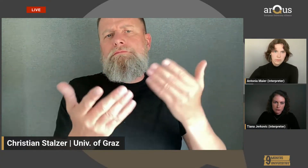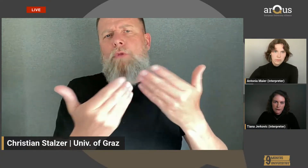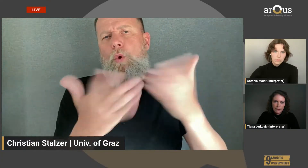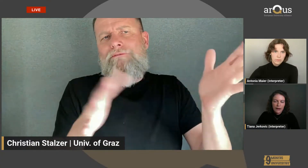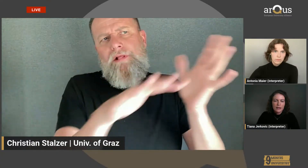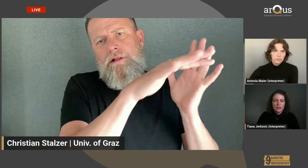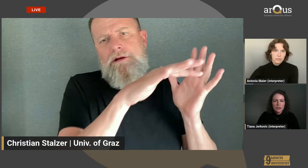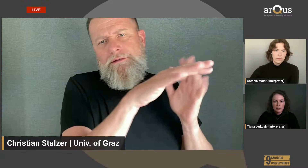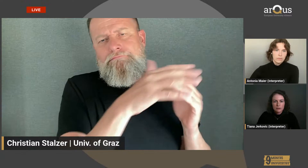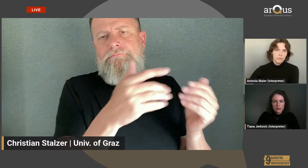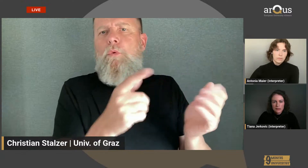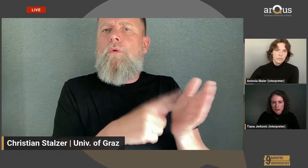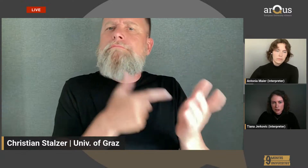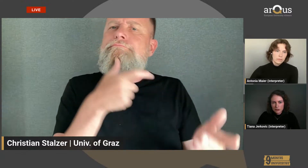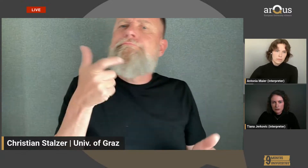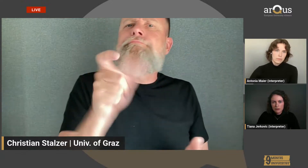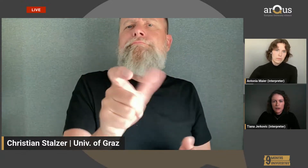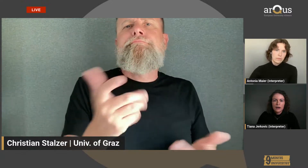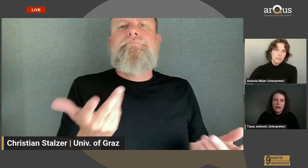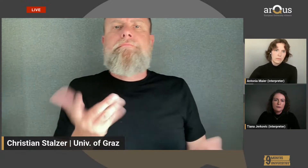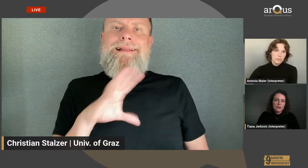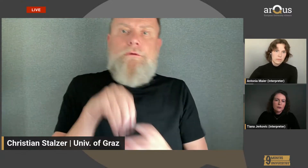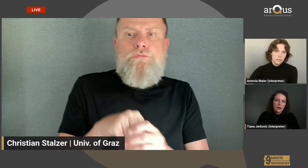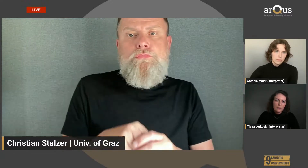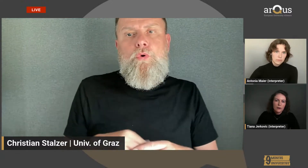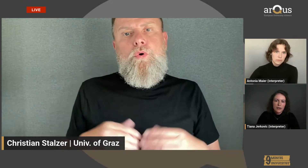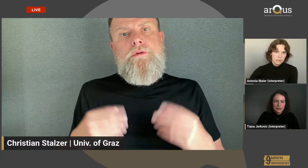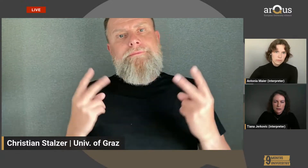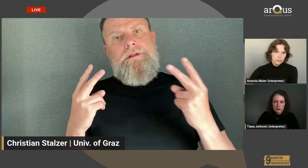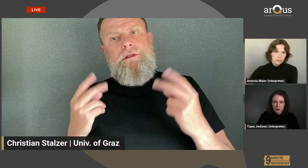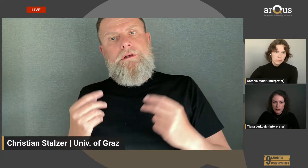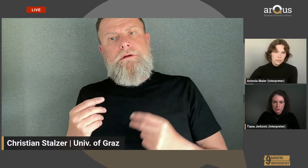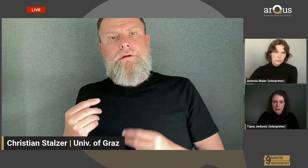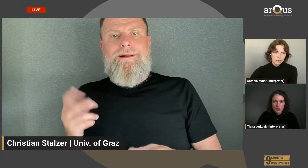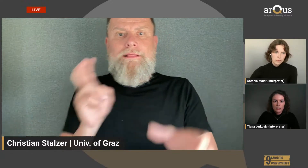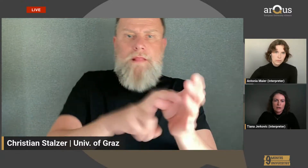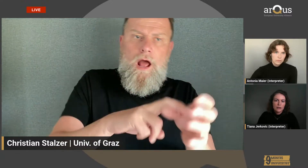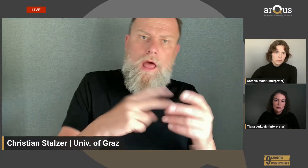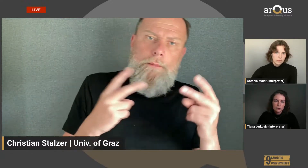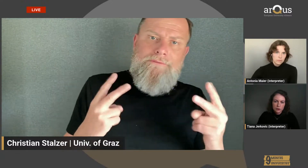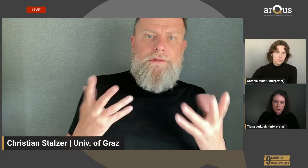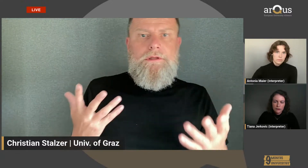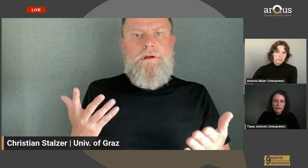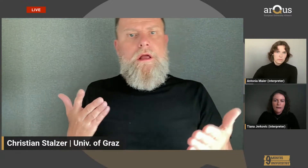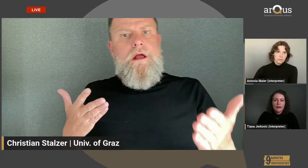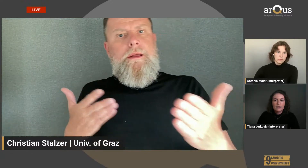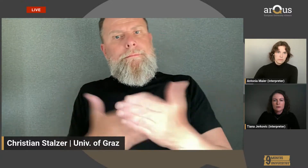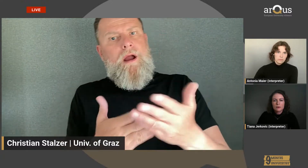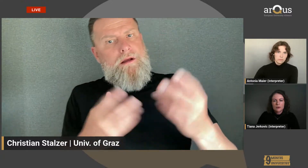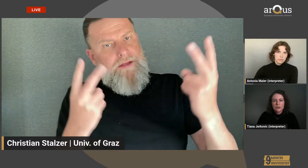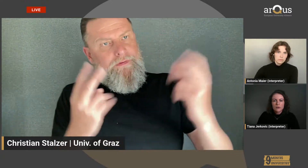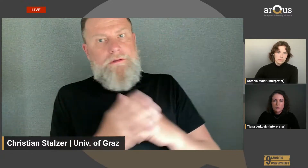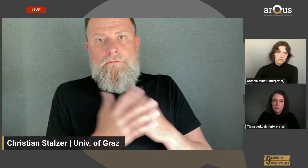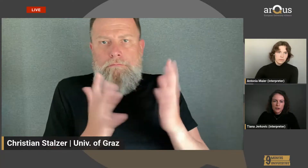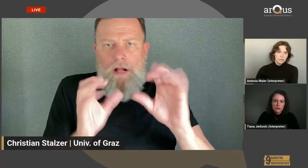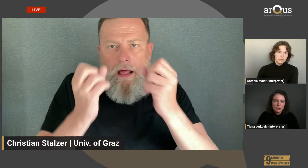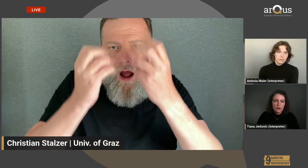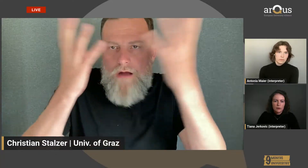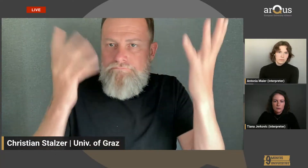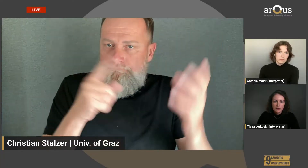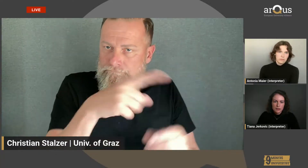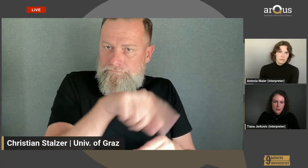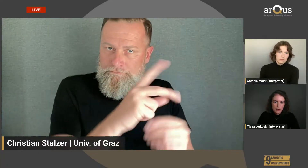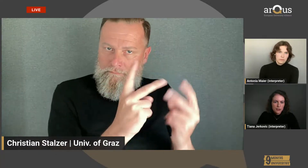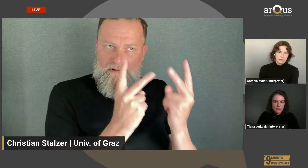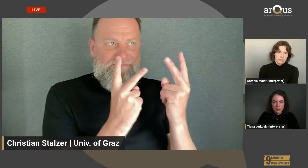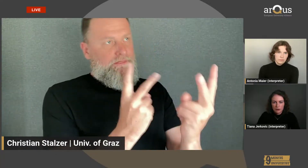language. And in the general discussion, if you talk about access to language and inclusion, it's of course also important to talk